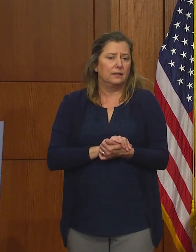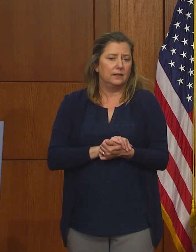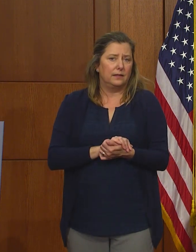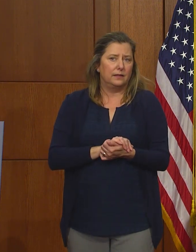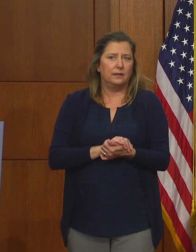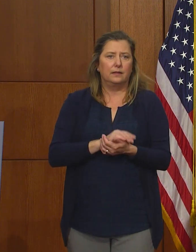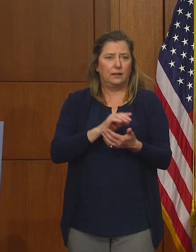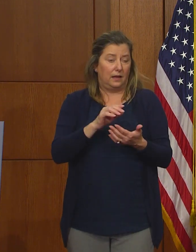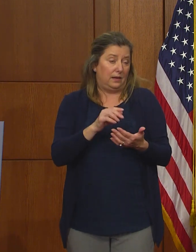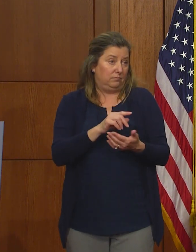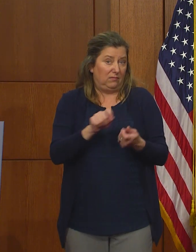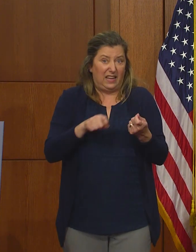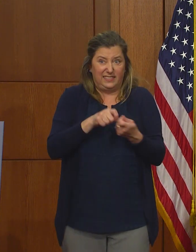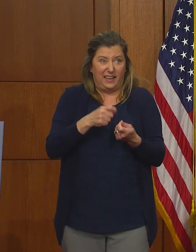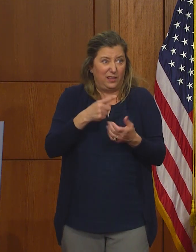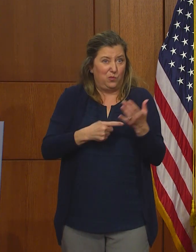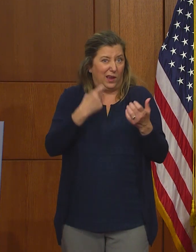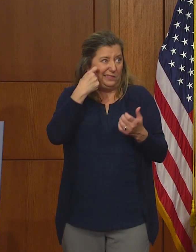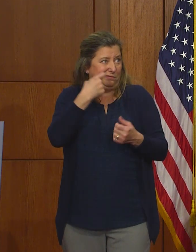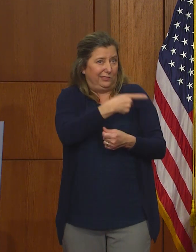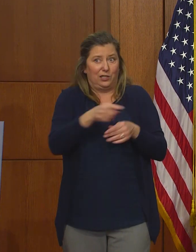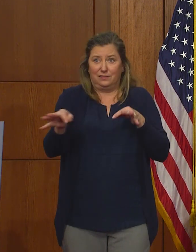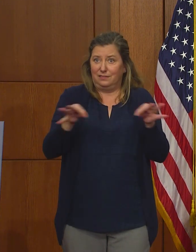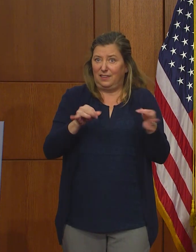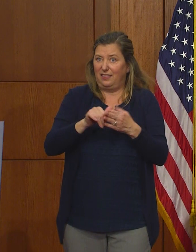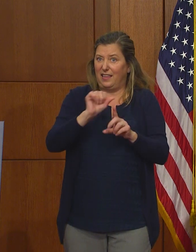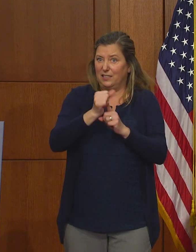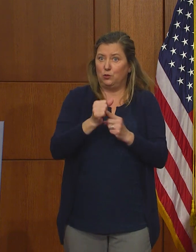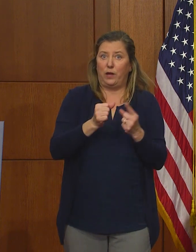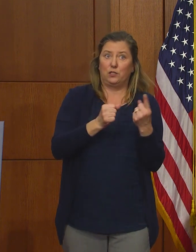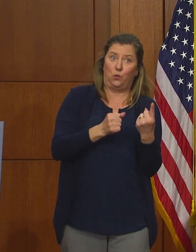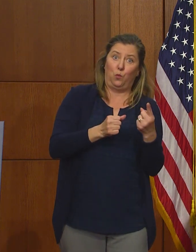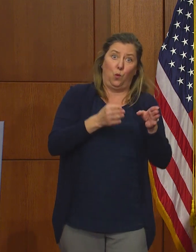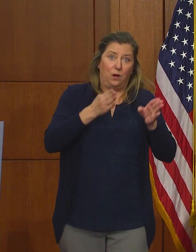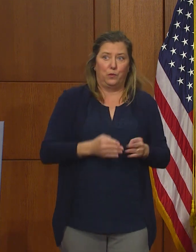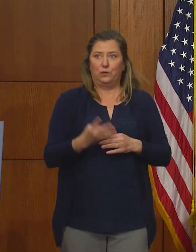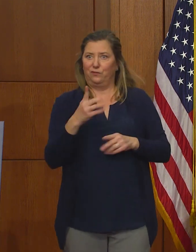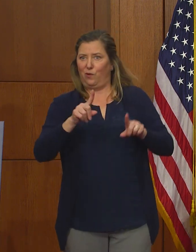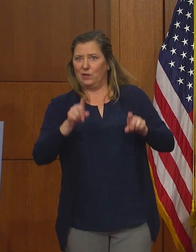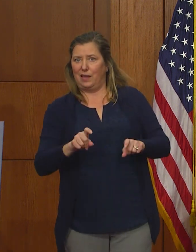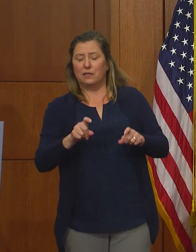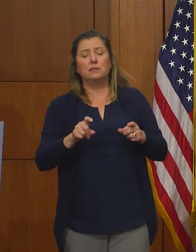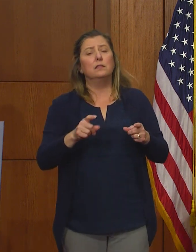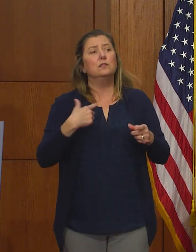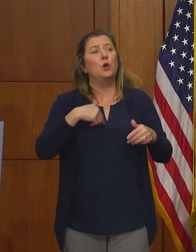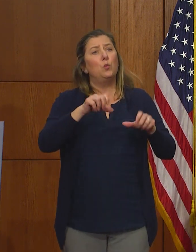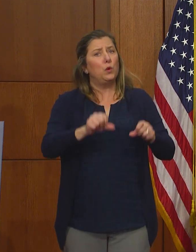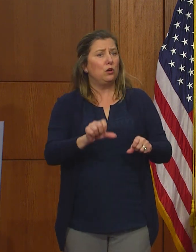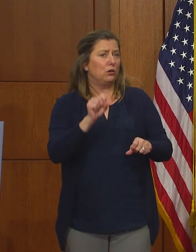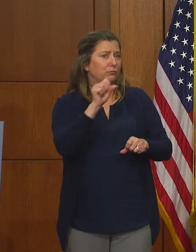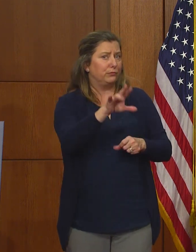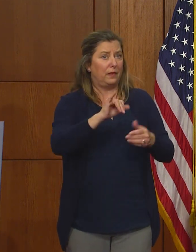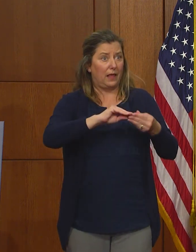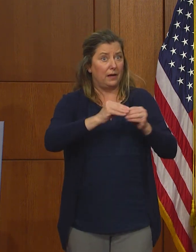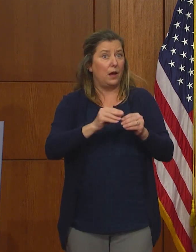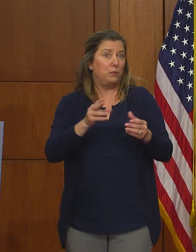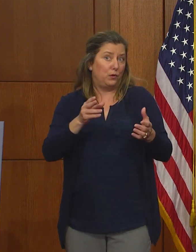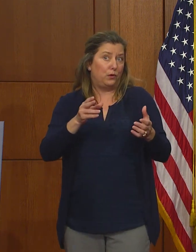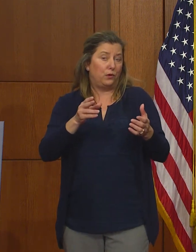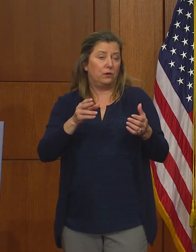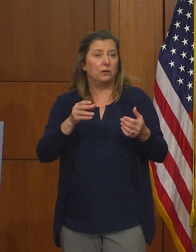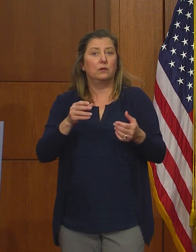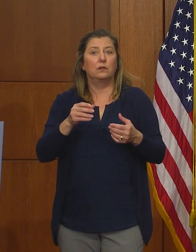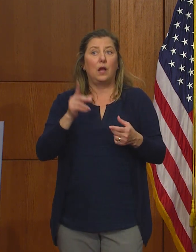Exactly the scenario that the Commissioner had indicated. So we can certainly get back to you what that number would have been so you can, until